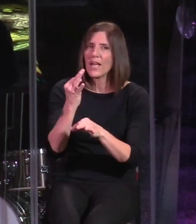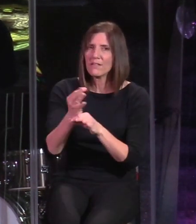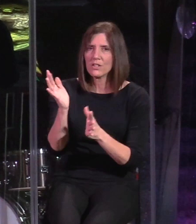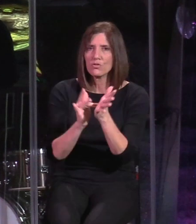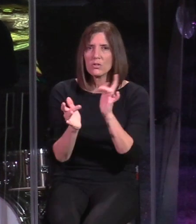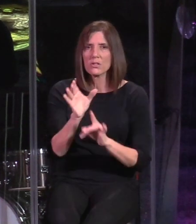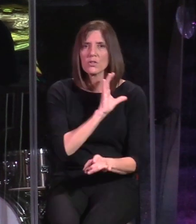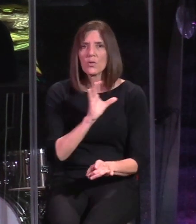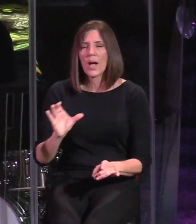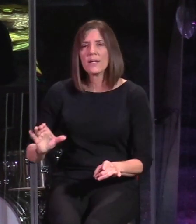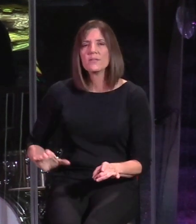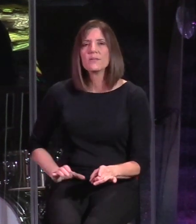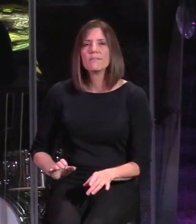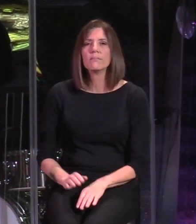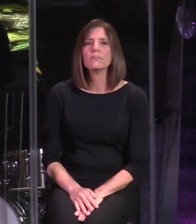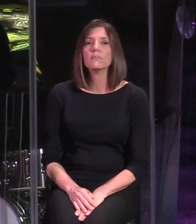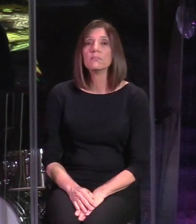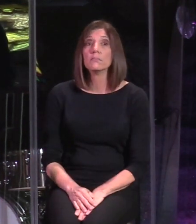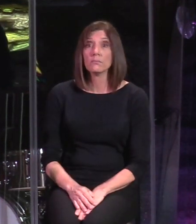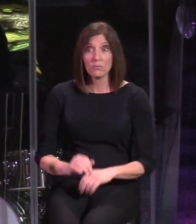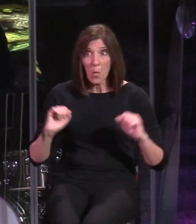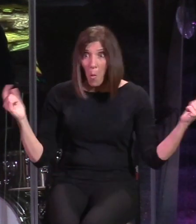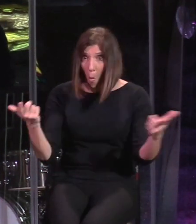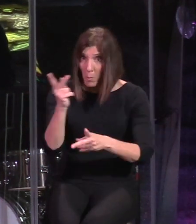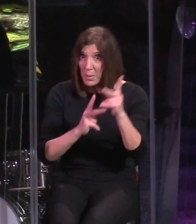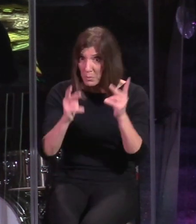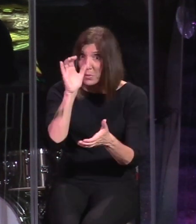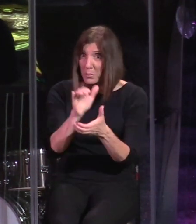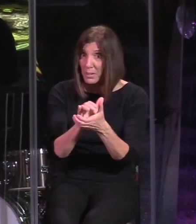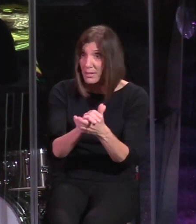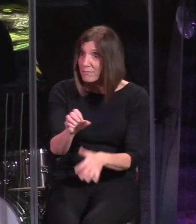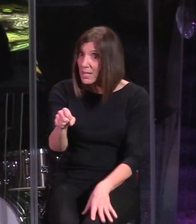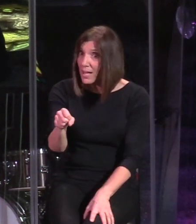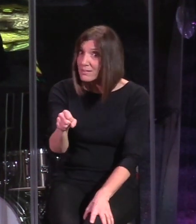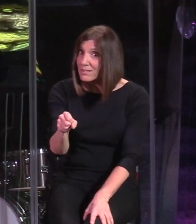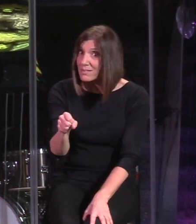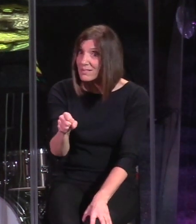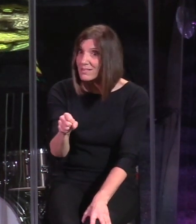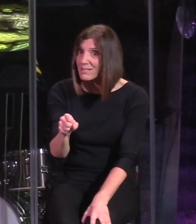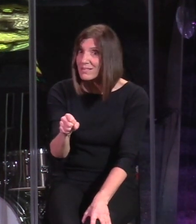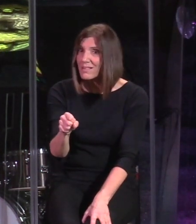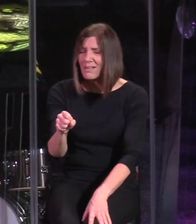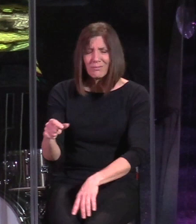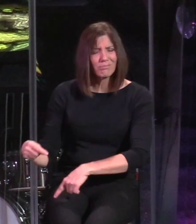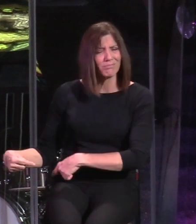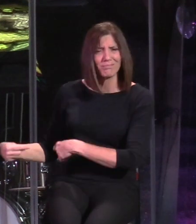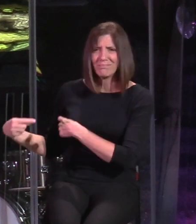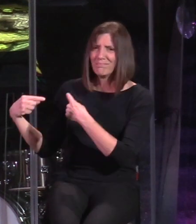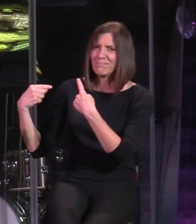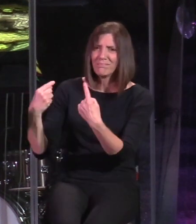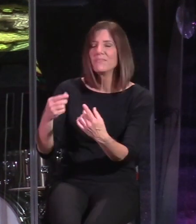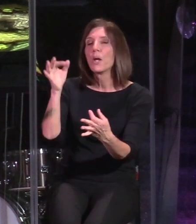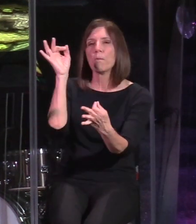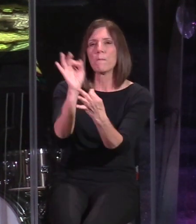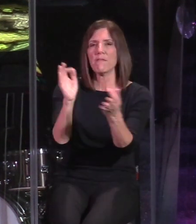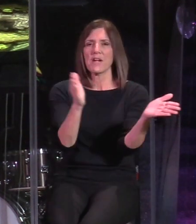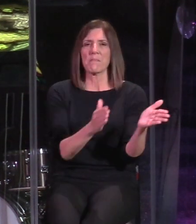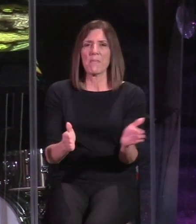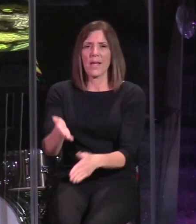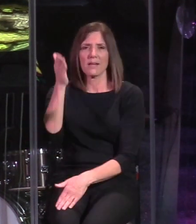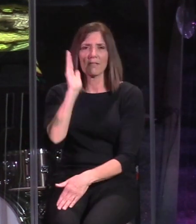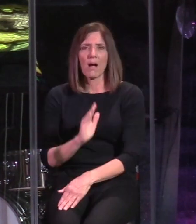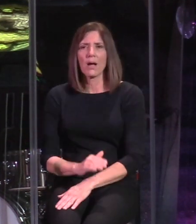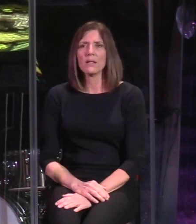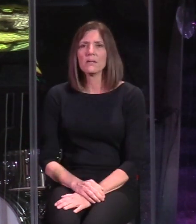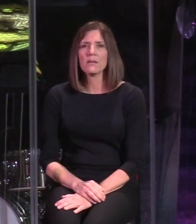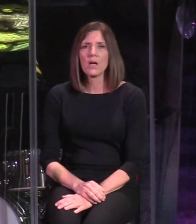Jesus Christ for all who believe. This is and always has been the perfect plan of God,